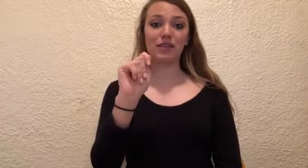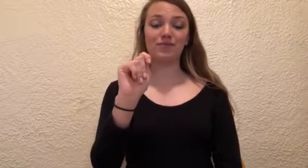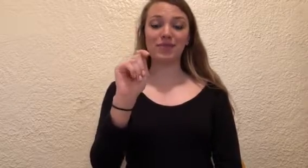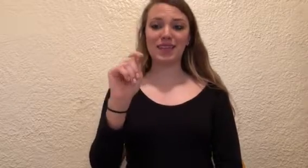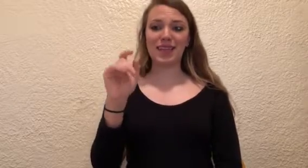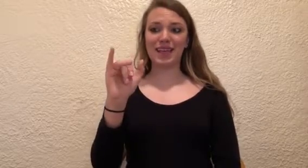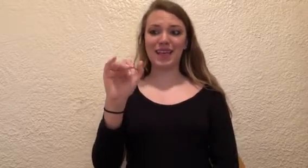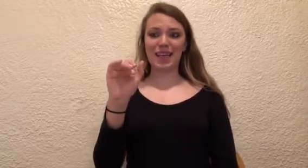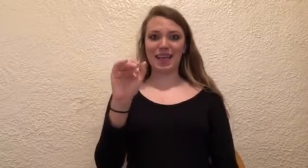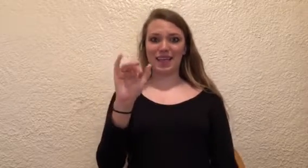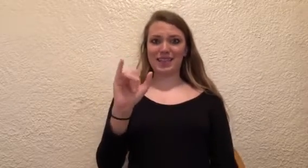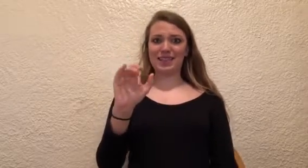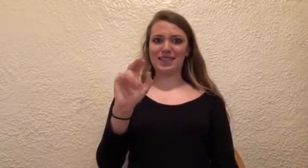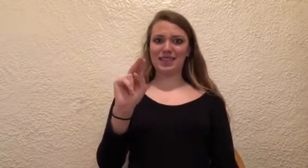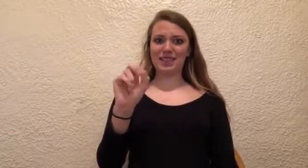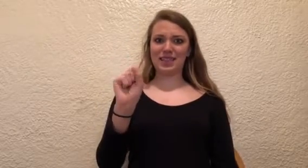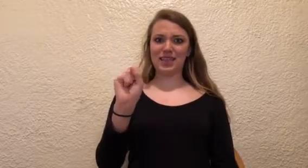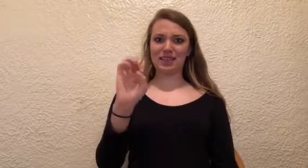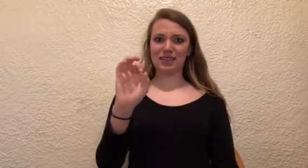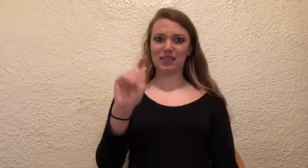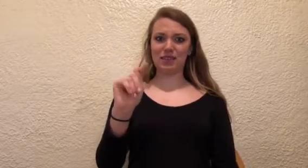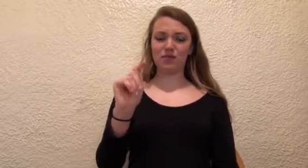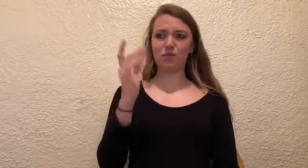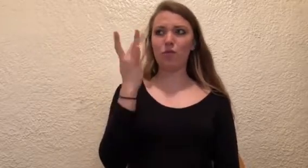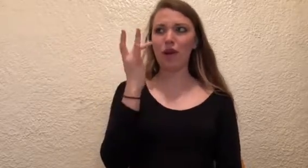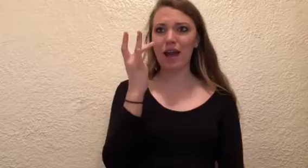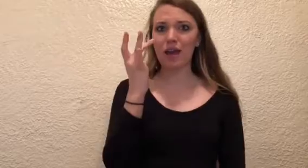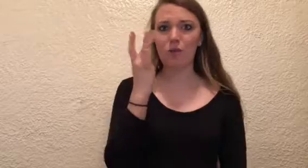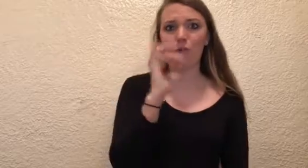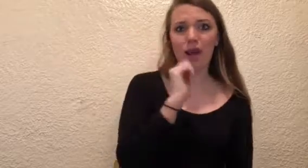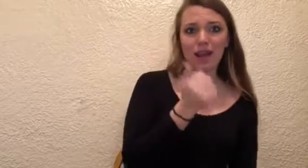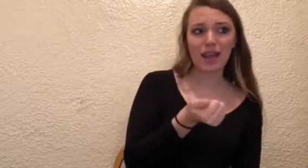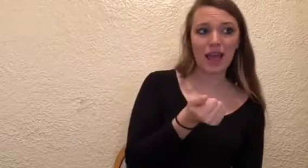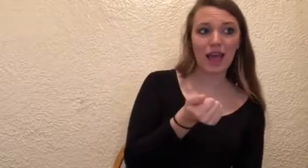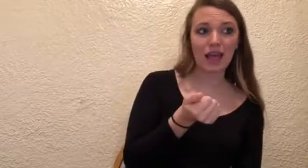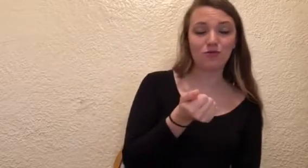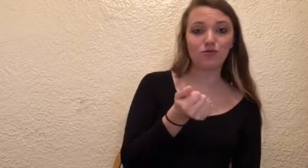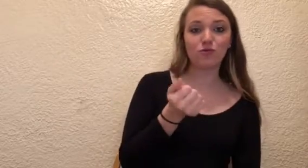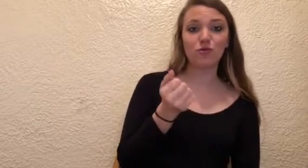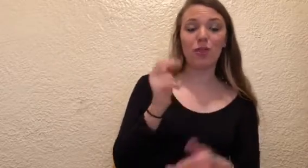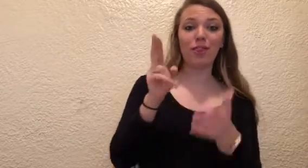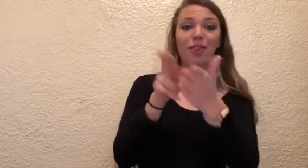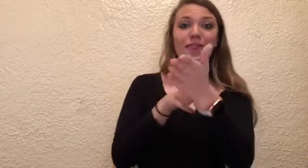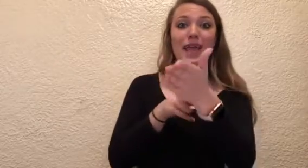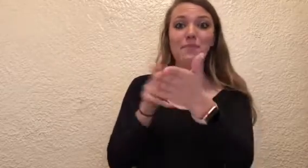your drawing. And don't forget to label when you draw.